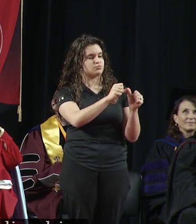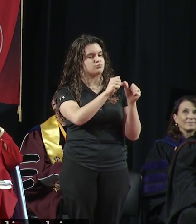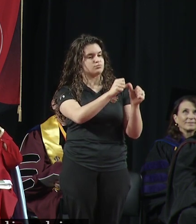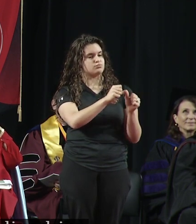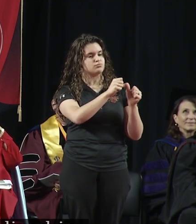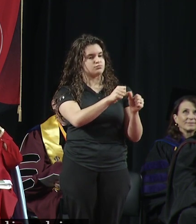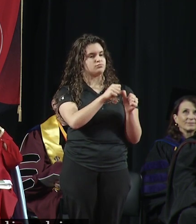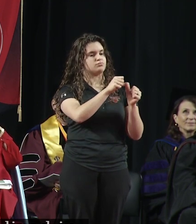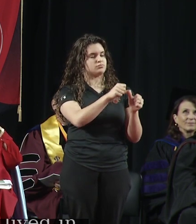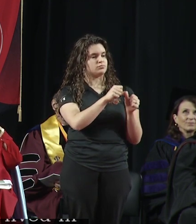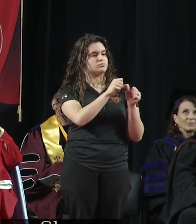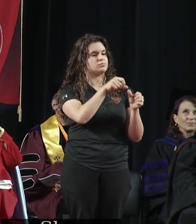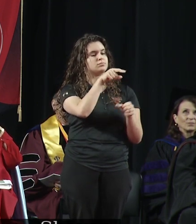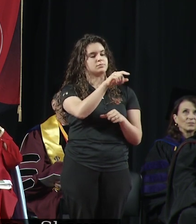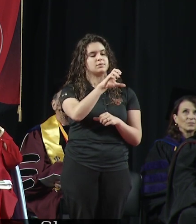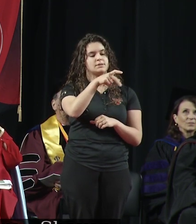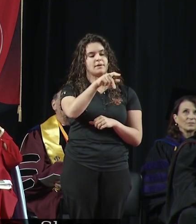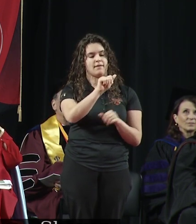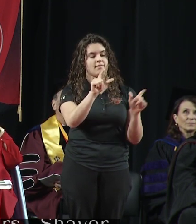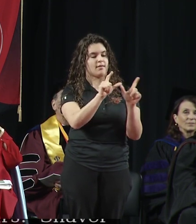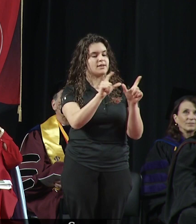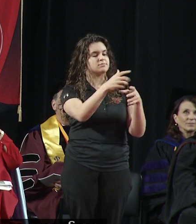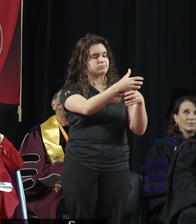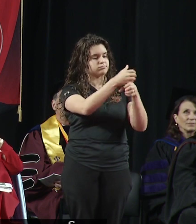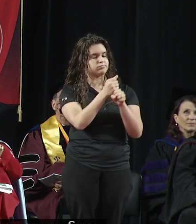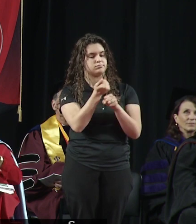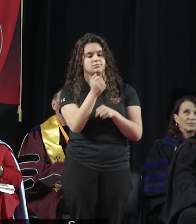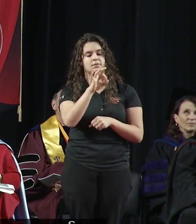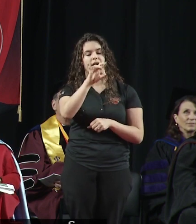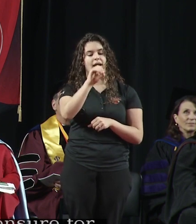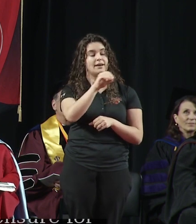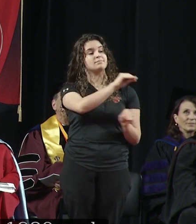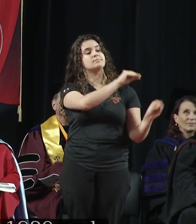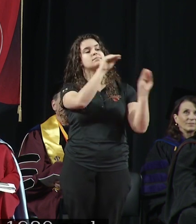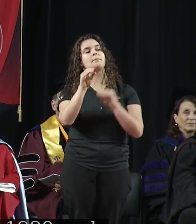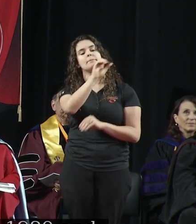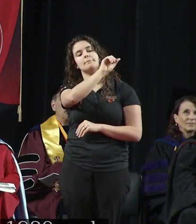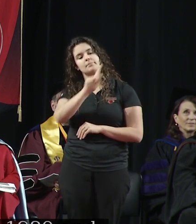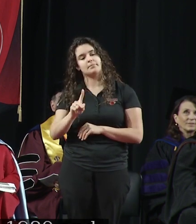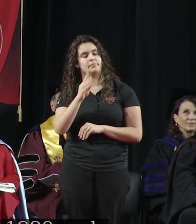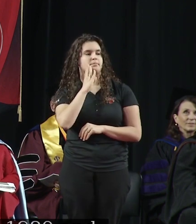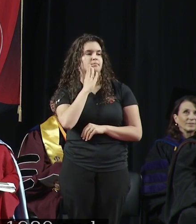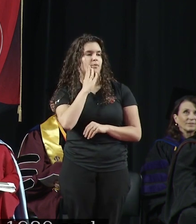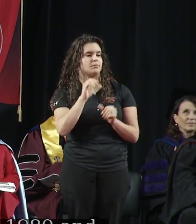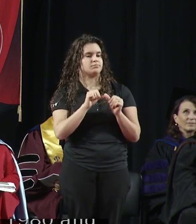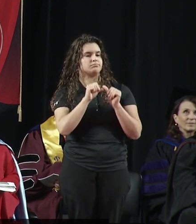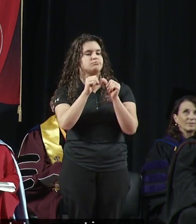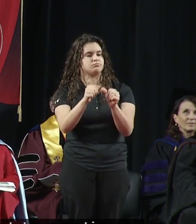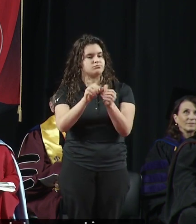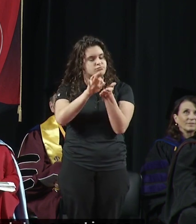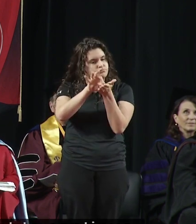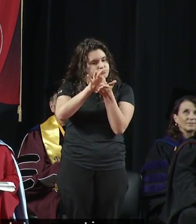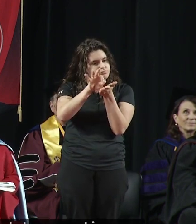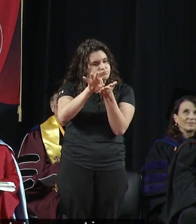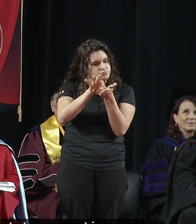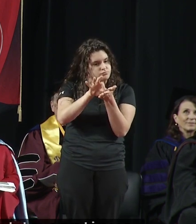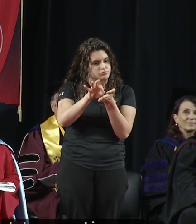Then he earned his Texas CPA license in 1980 and returned to Beaumont to continue a career in public